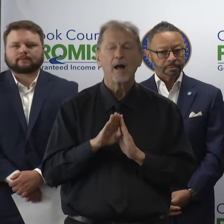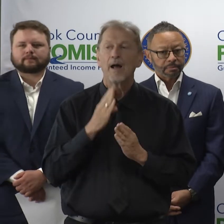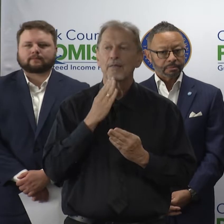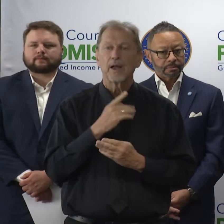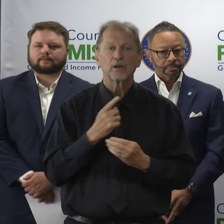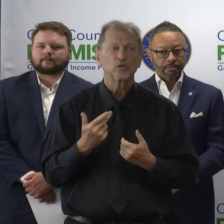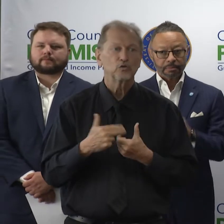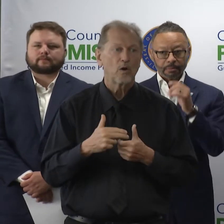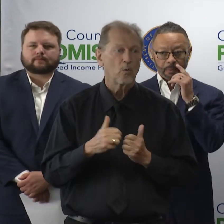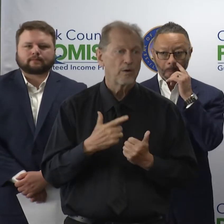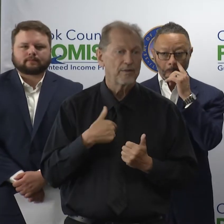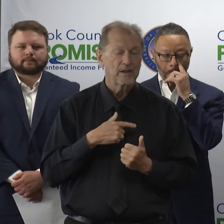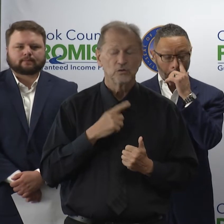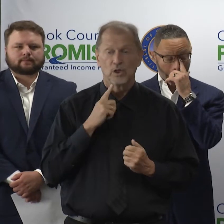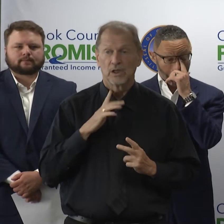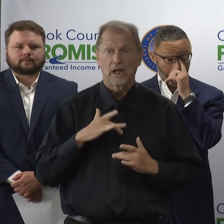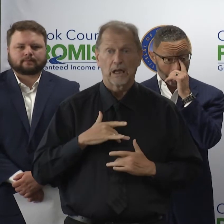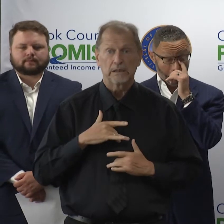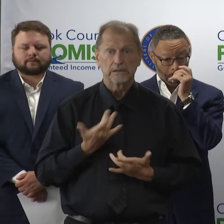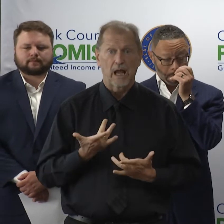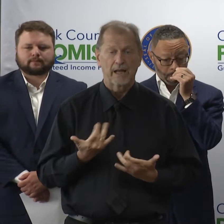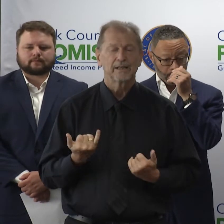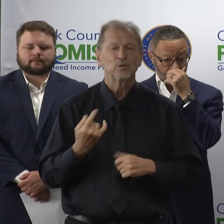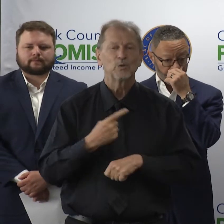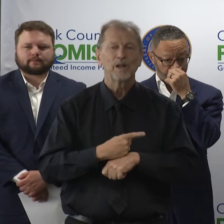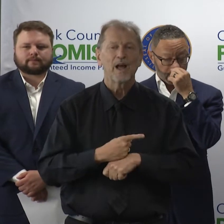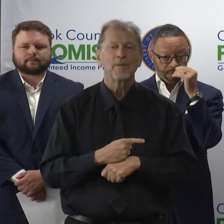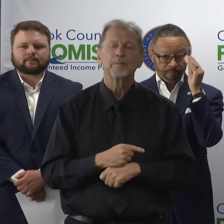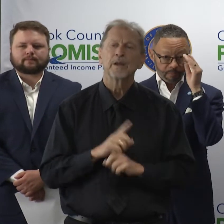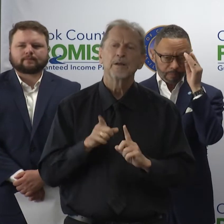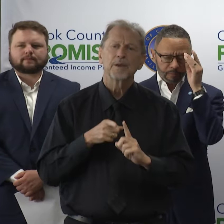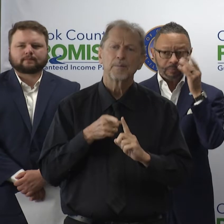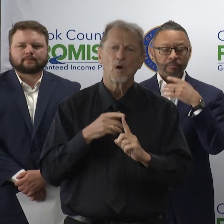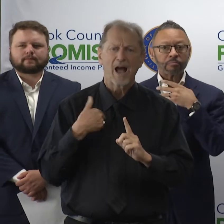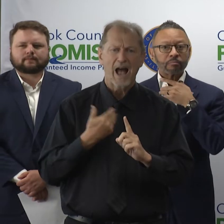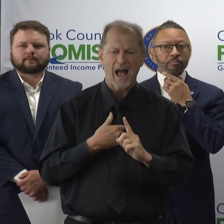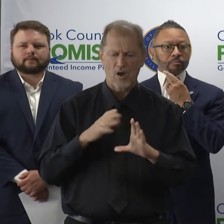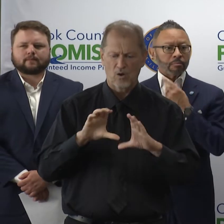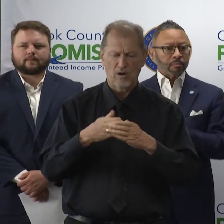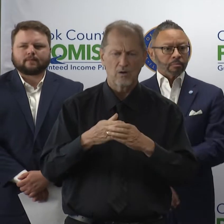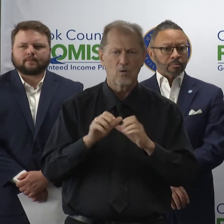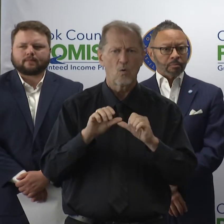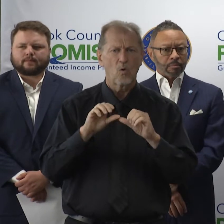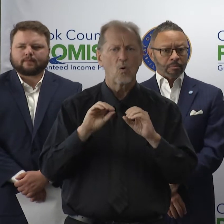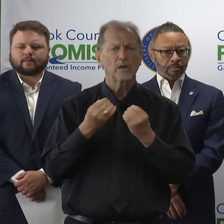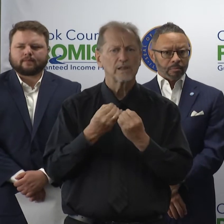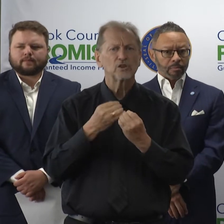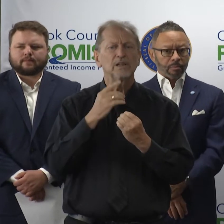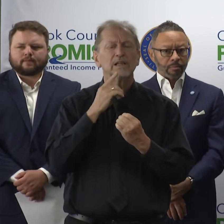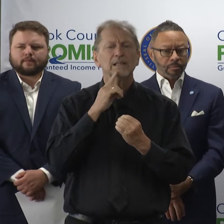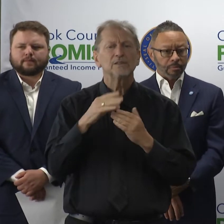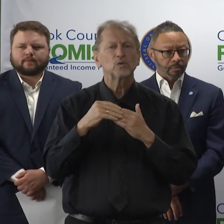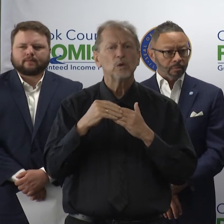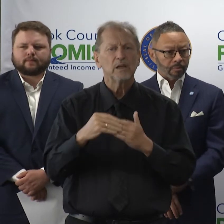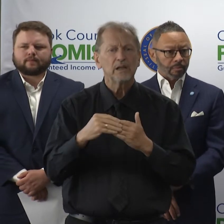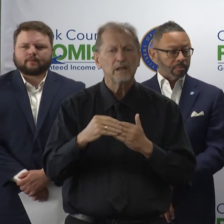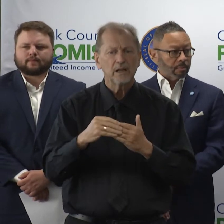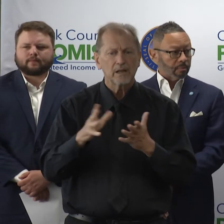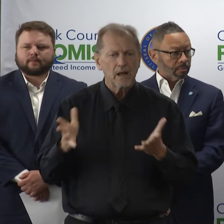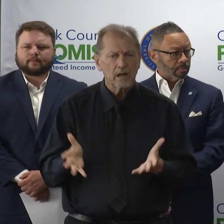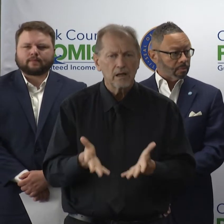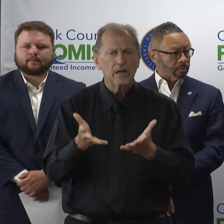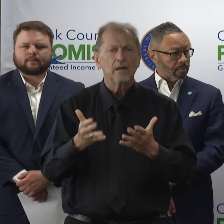It's truly a very exciting day. The mission of the Bureau of Economic Development is to lead and promote